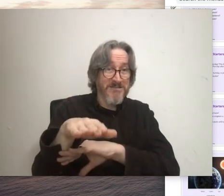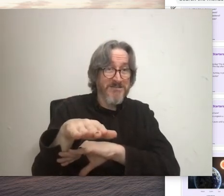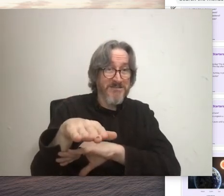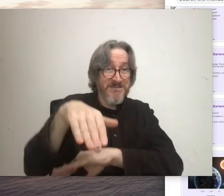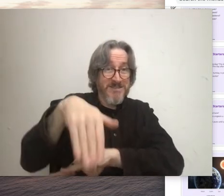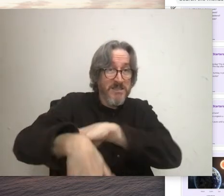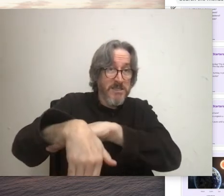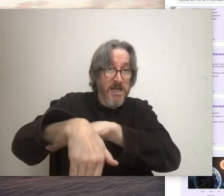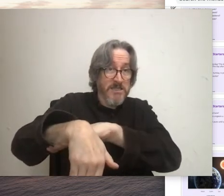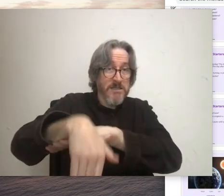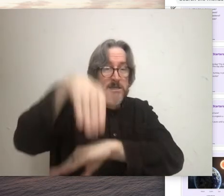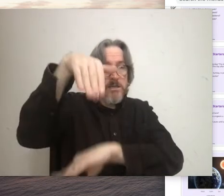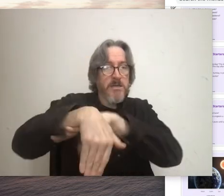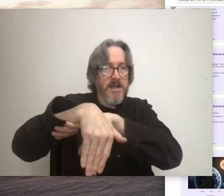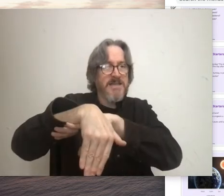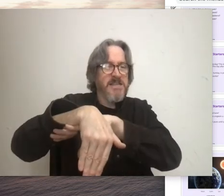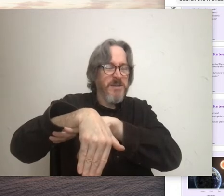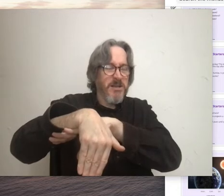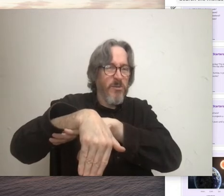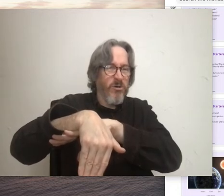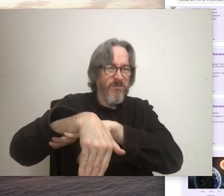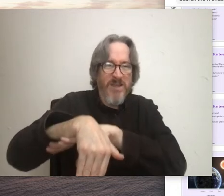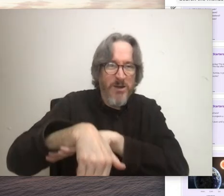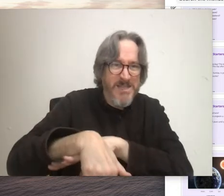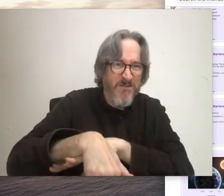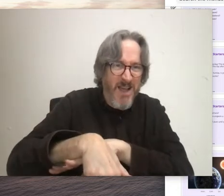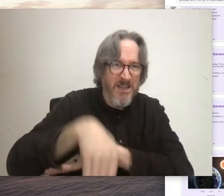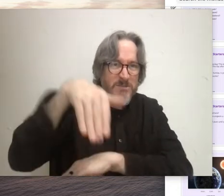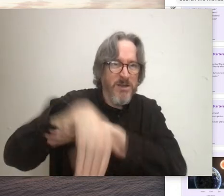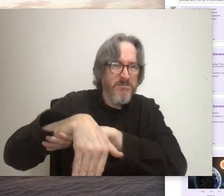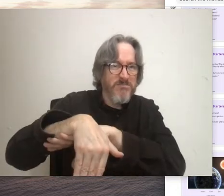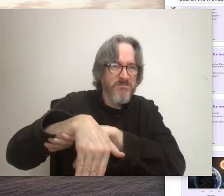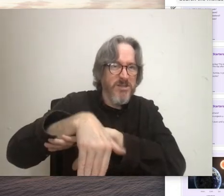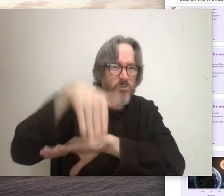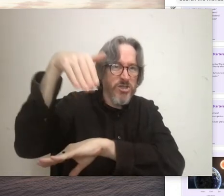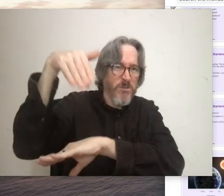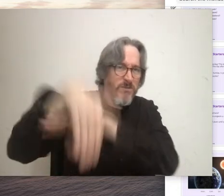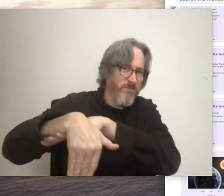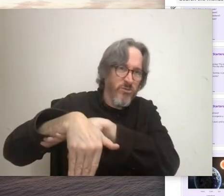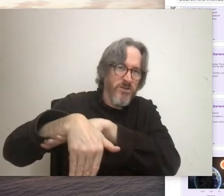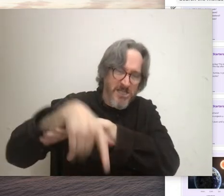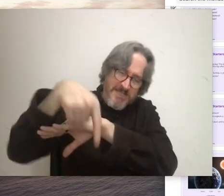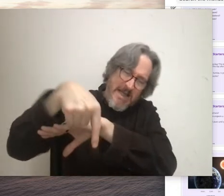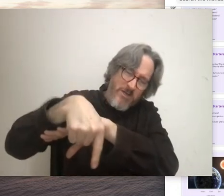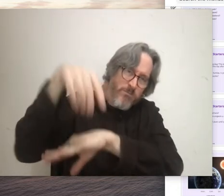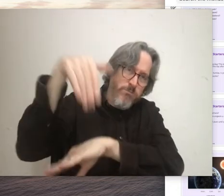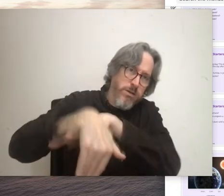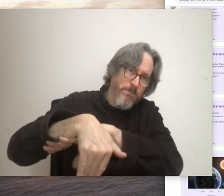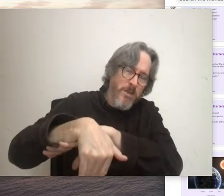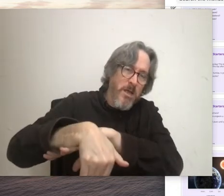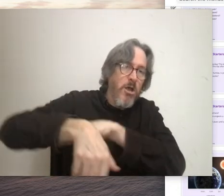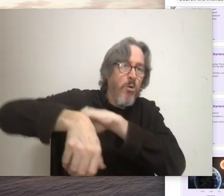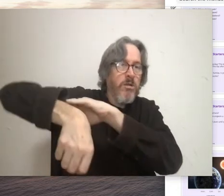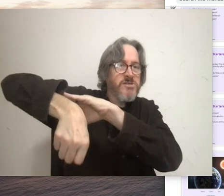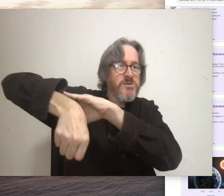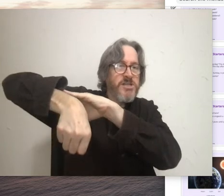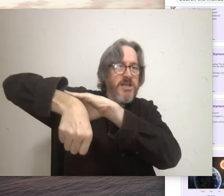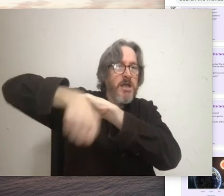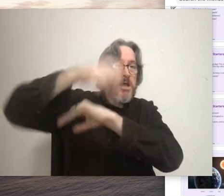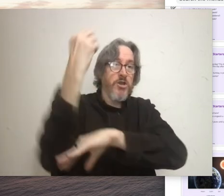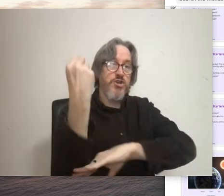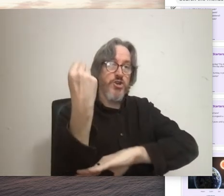evening, night. Night tends to be a little bit more, I don't want to say violent, but a little more sharp. It's down there. But we'll